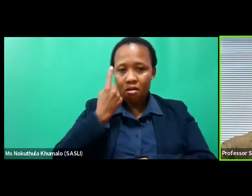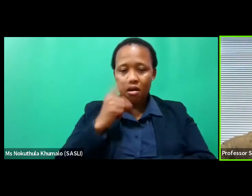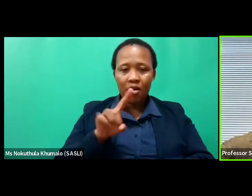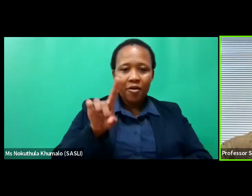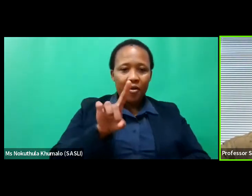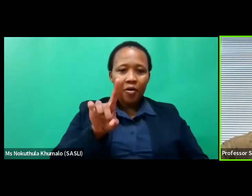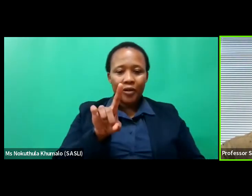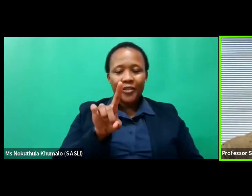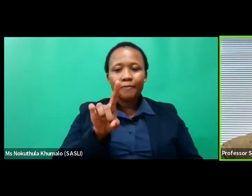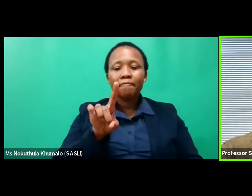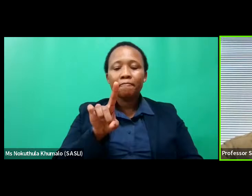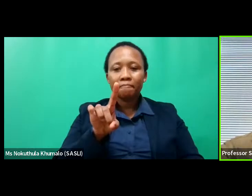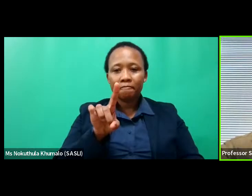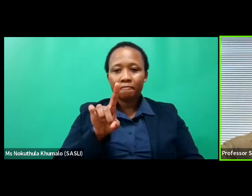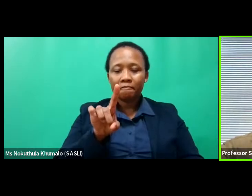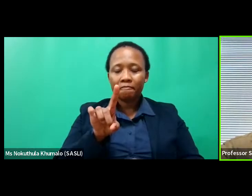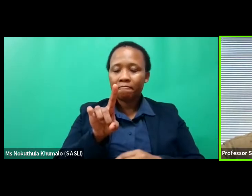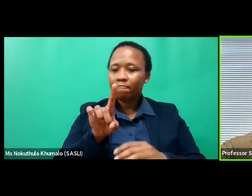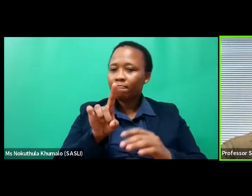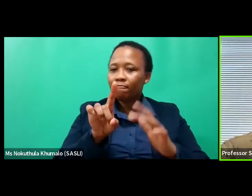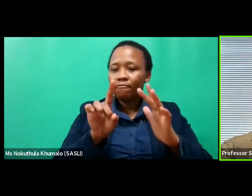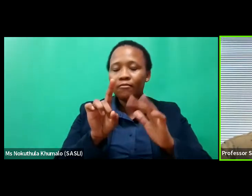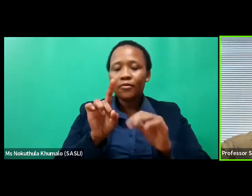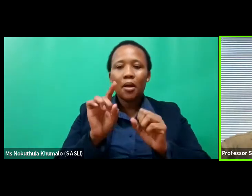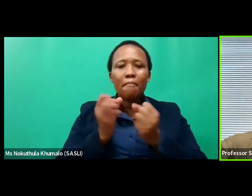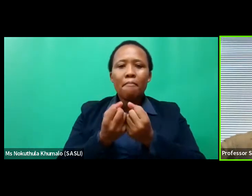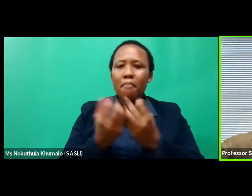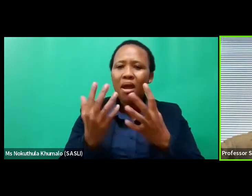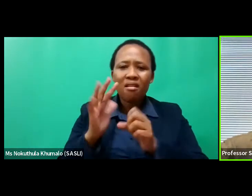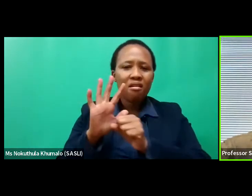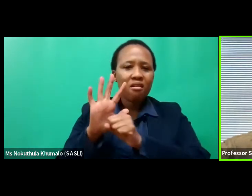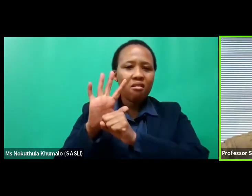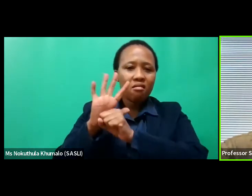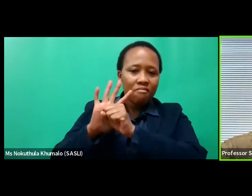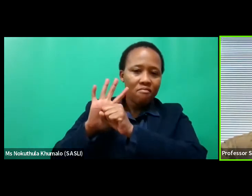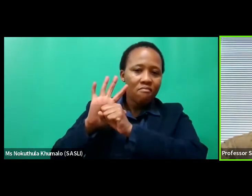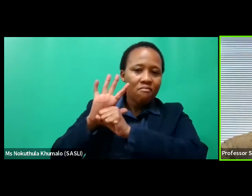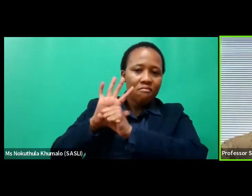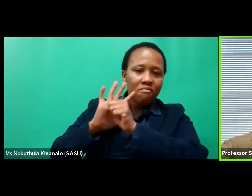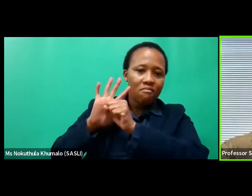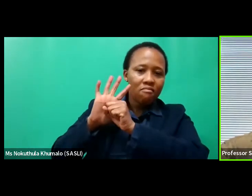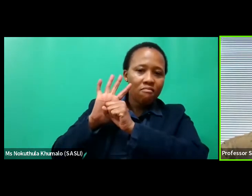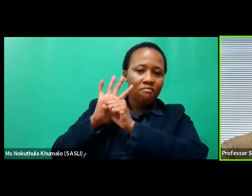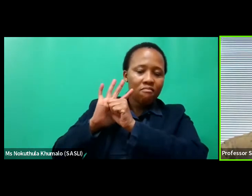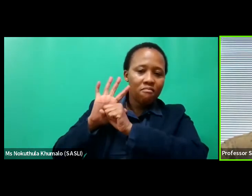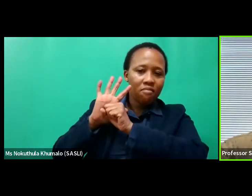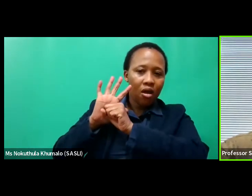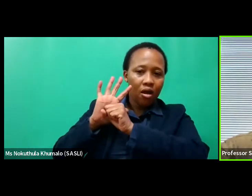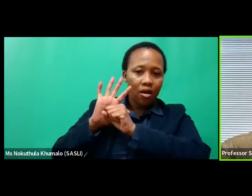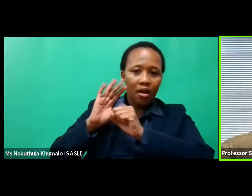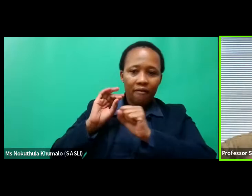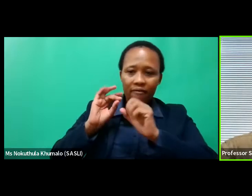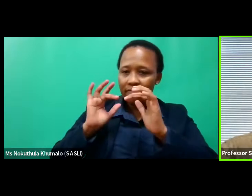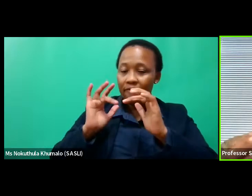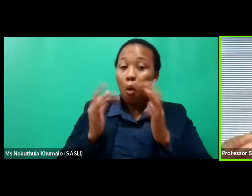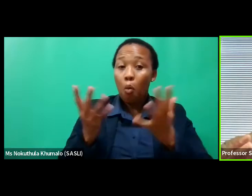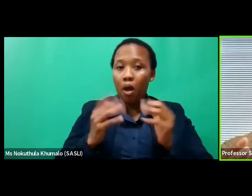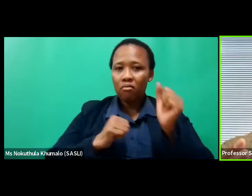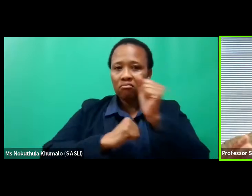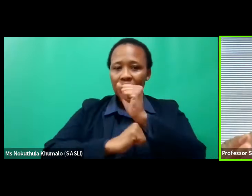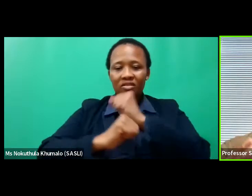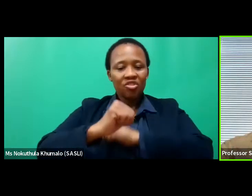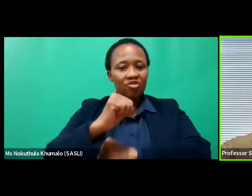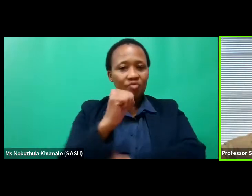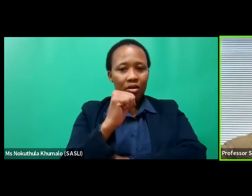there have been many people in our country who've had this approach towards moving towards